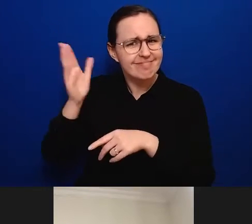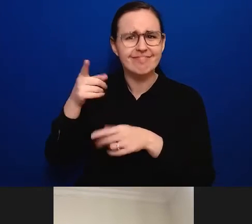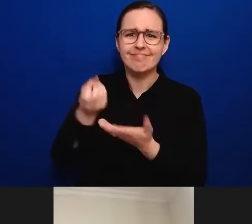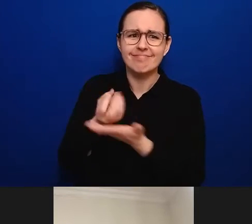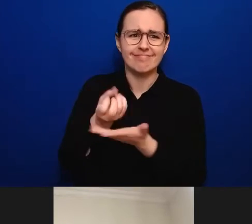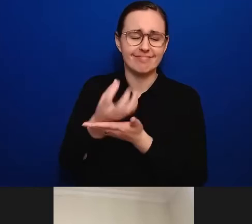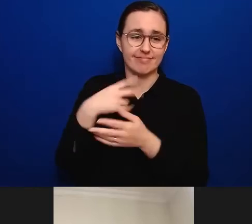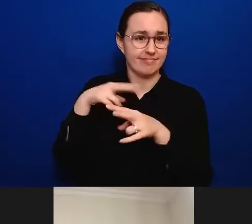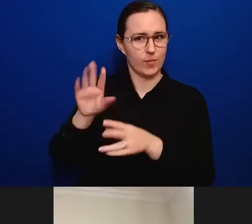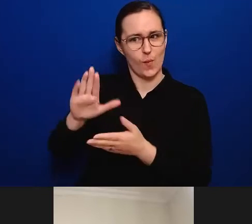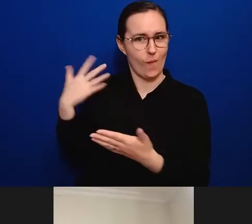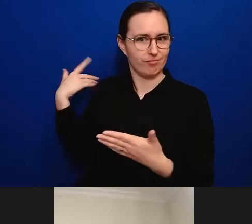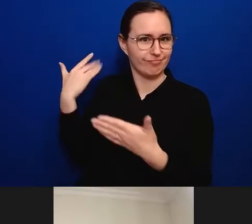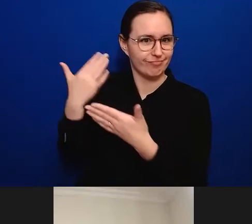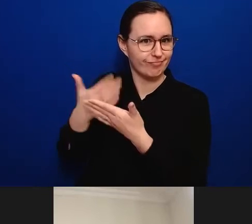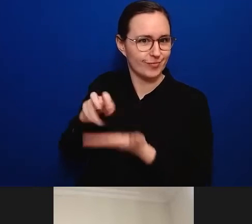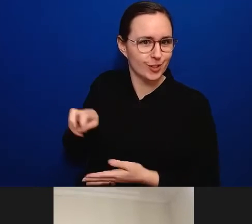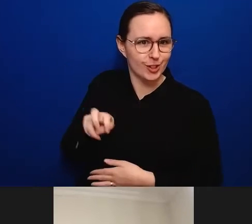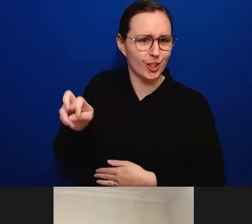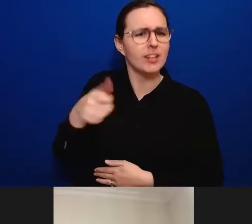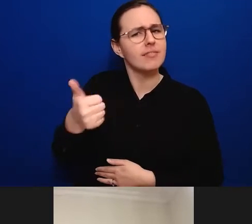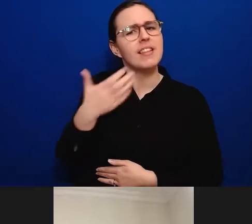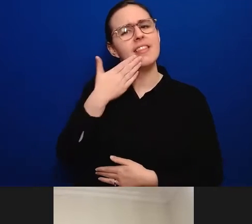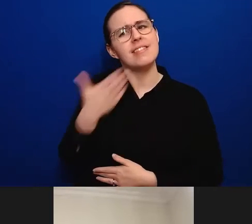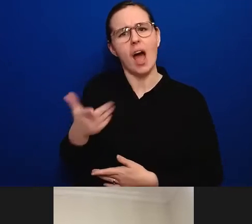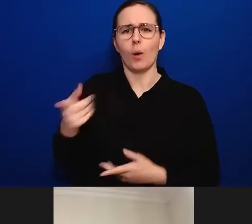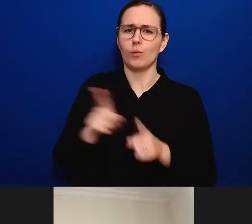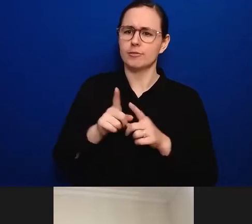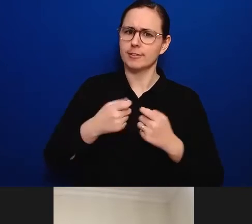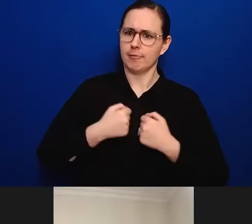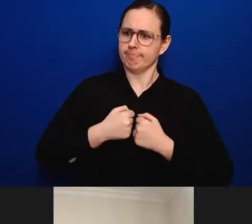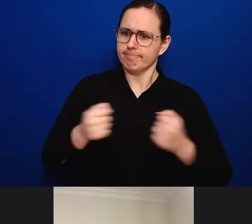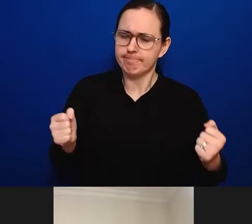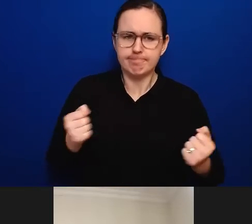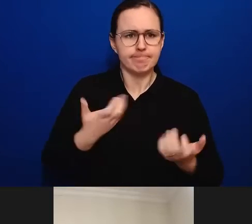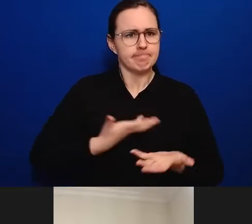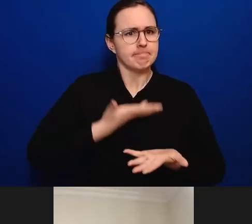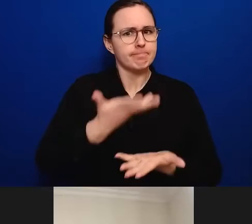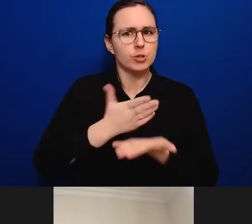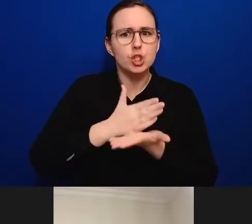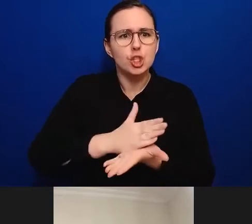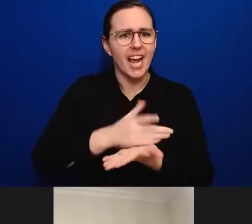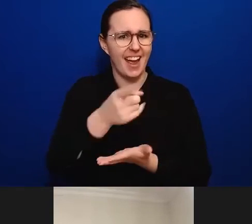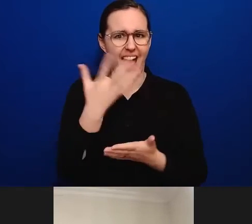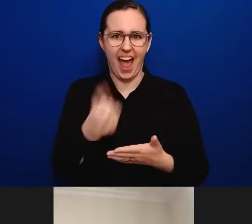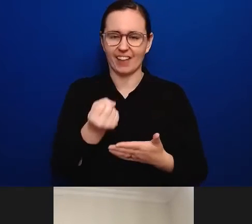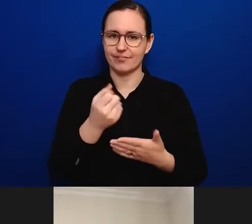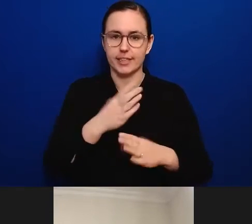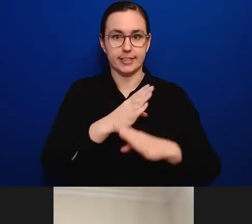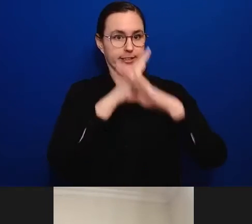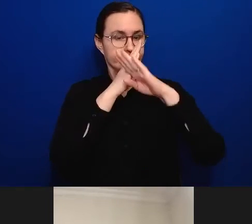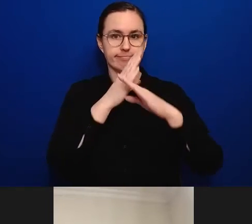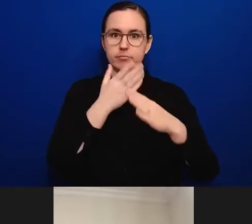for sharing some of the challenges that you met as a leader, as a young leader with disabilities. But